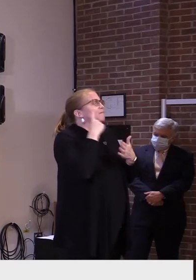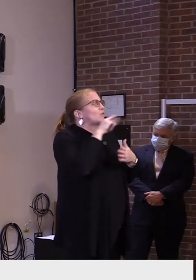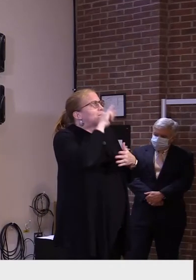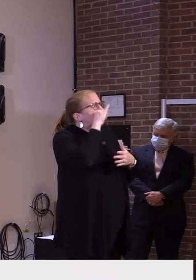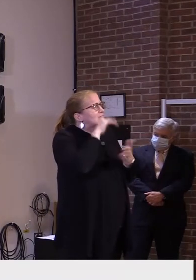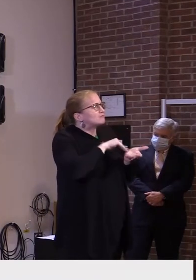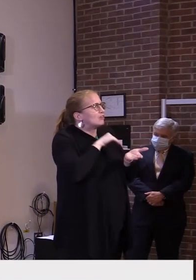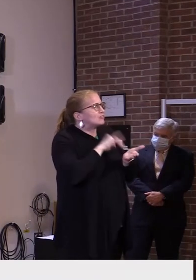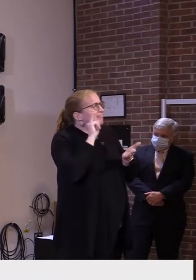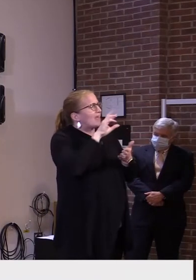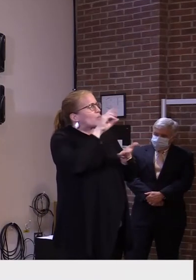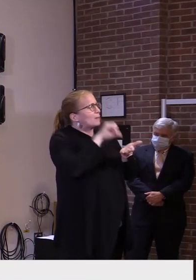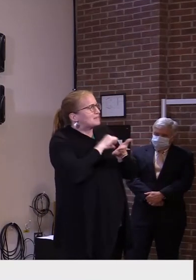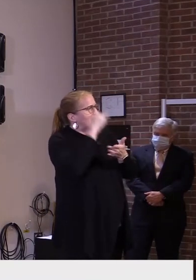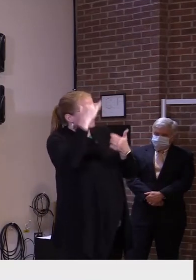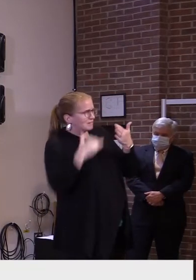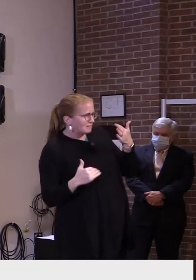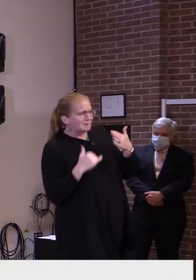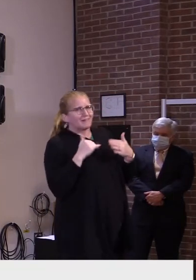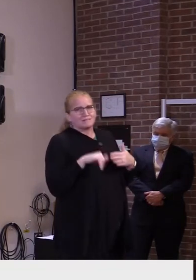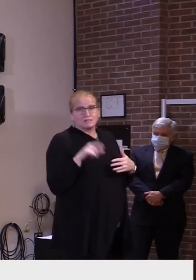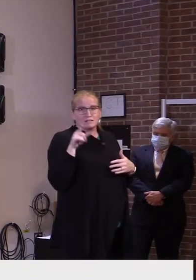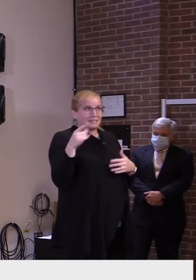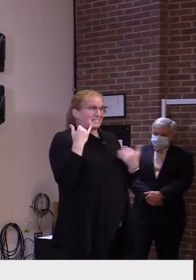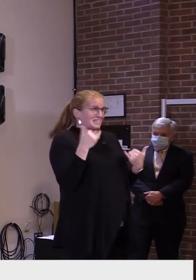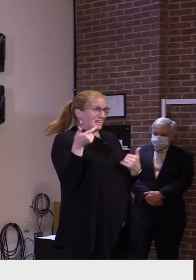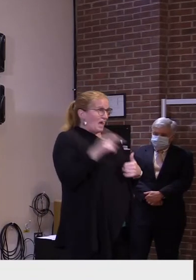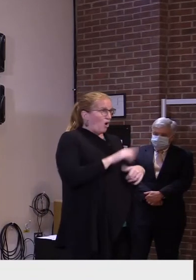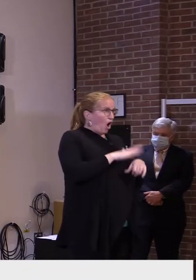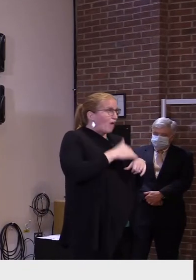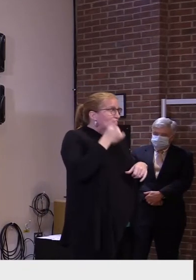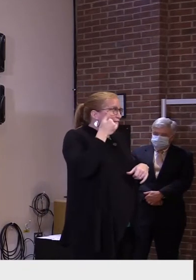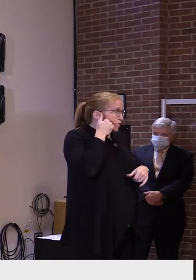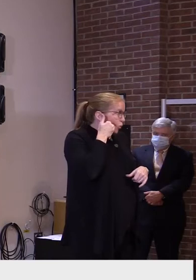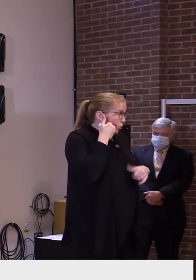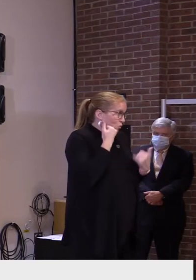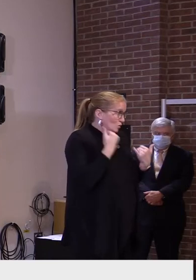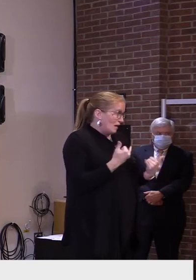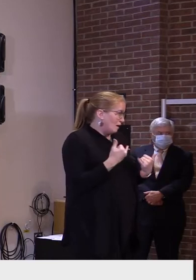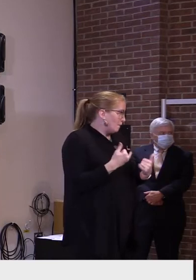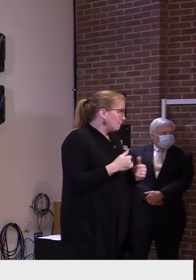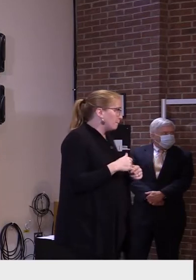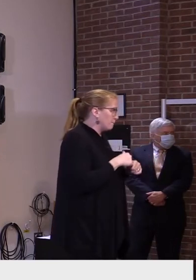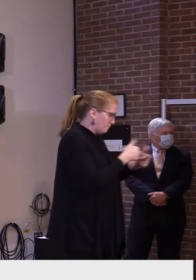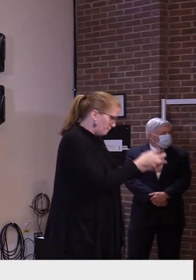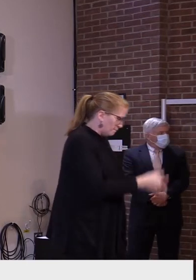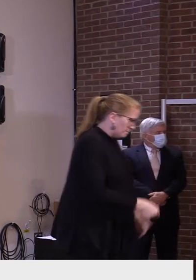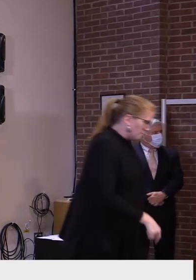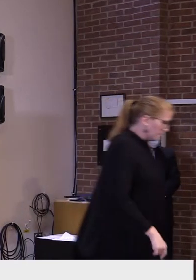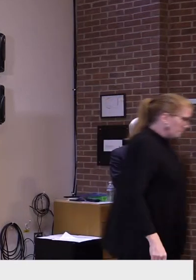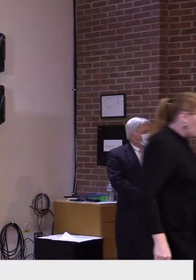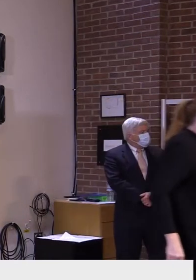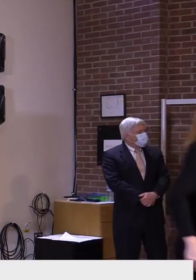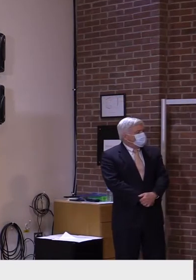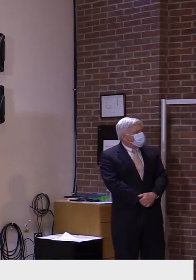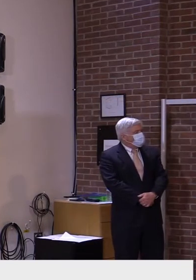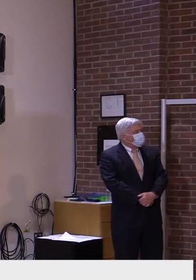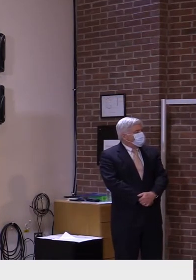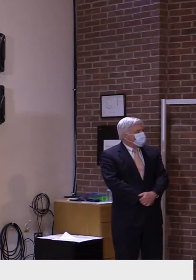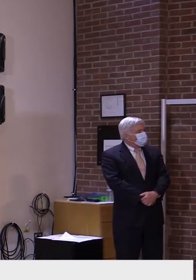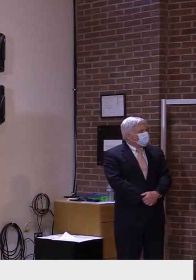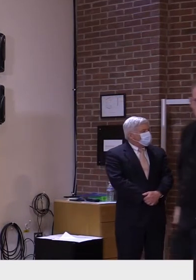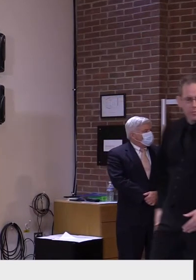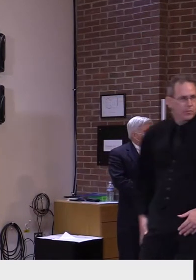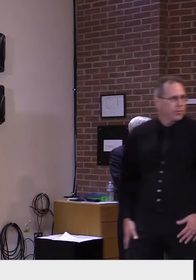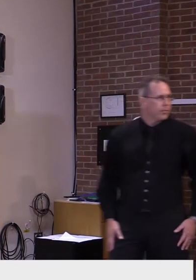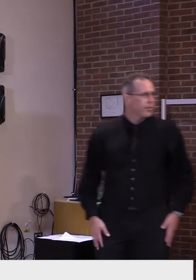have to move to the phone, so maybe there's just somebody who hasn't asked a question in the room? Dr. Levine, if you don't mind, I'd ask one more question